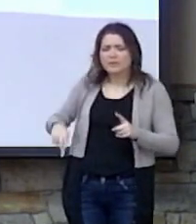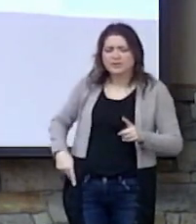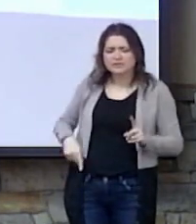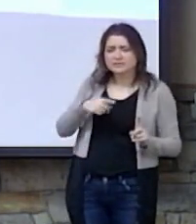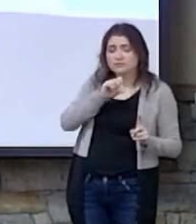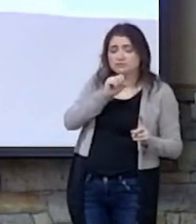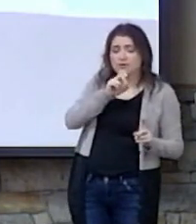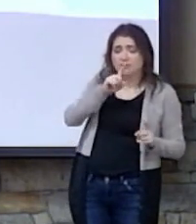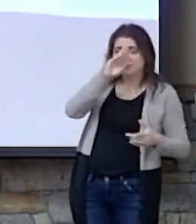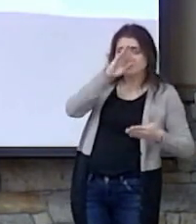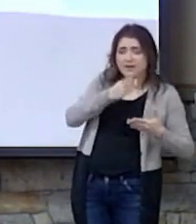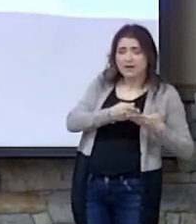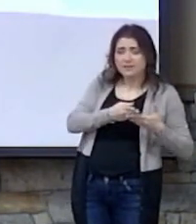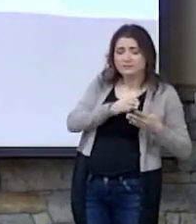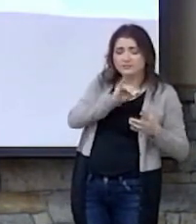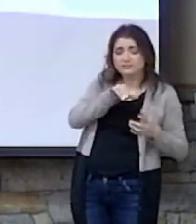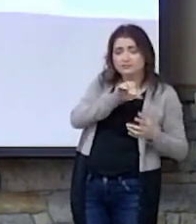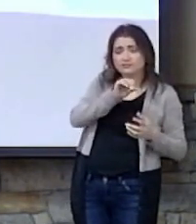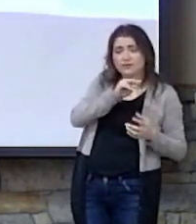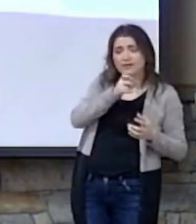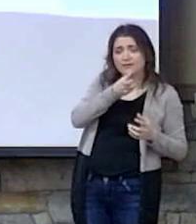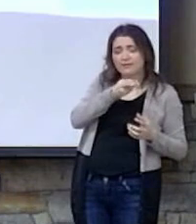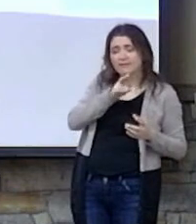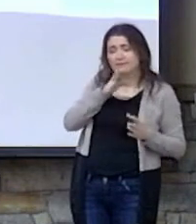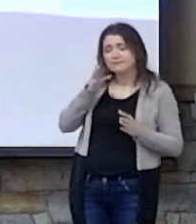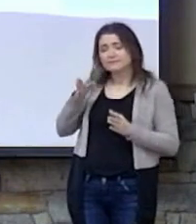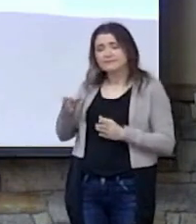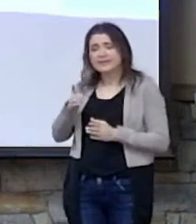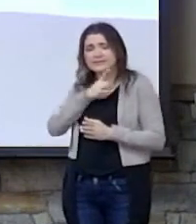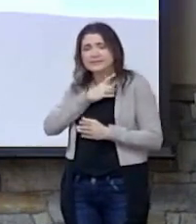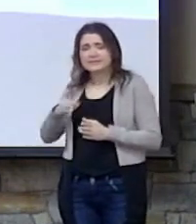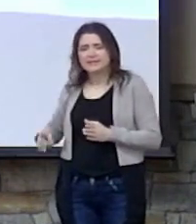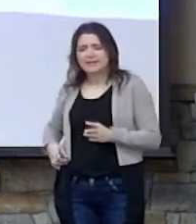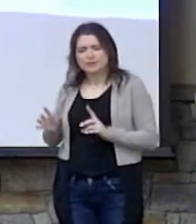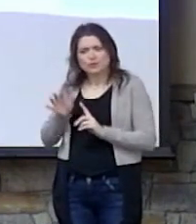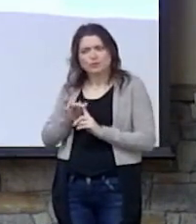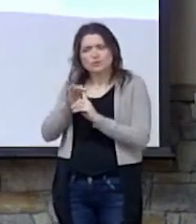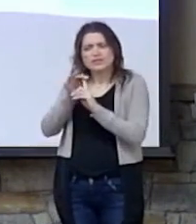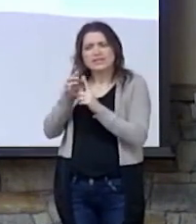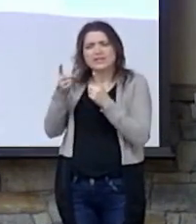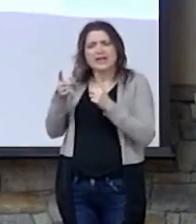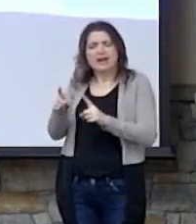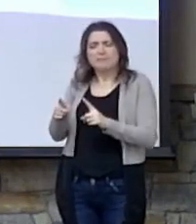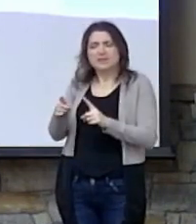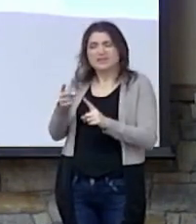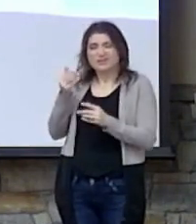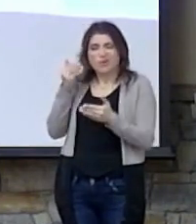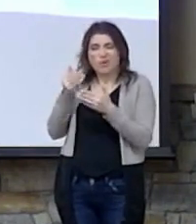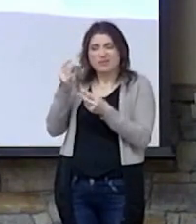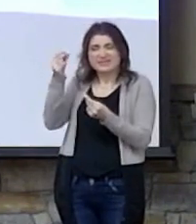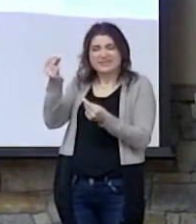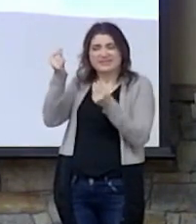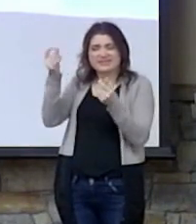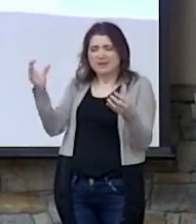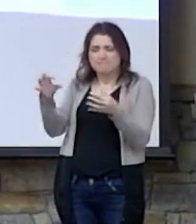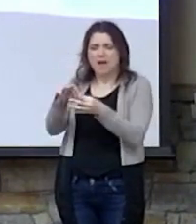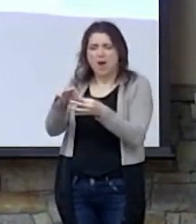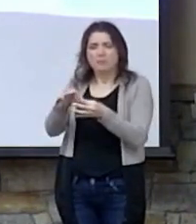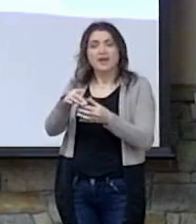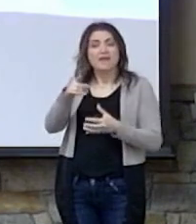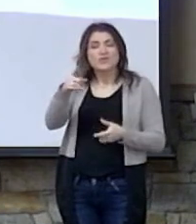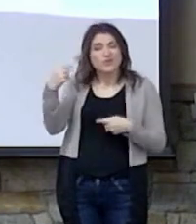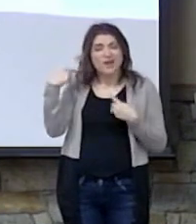something unique and special about their relationship, and it happened almost instantaneously. Have you ever met